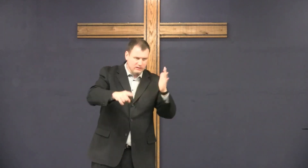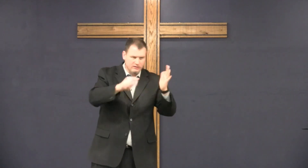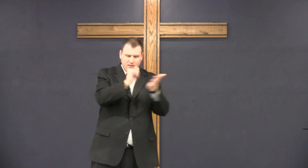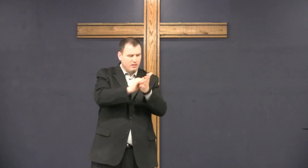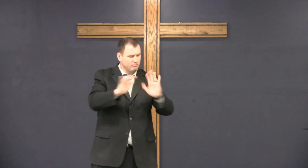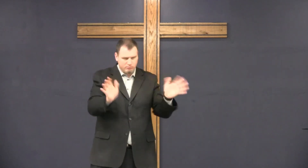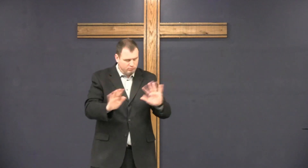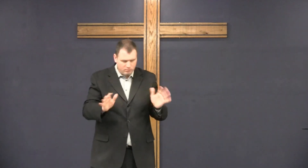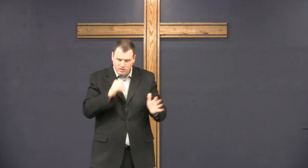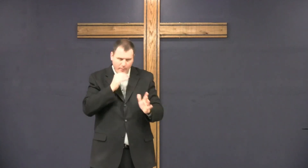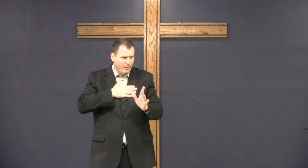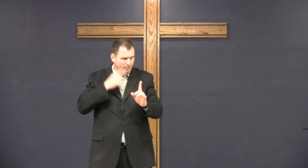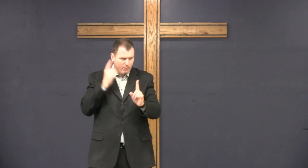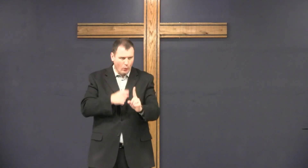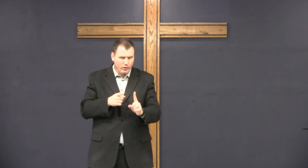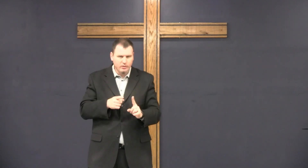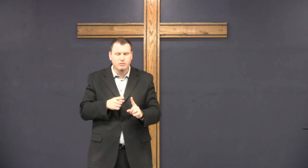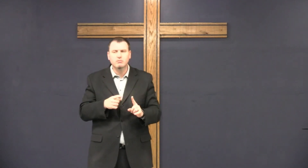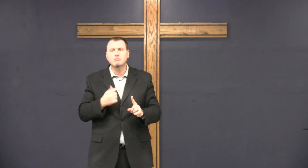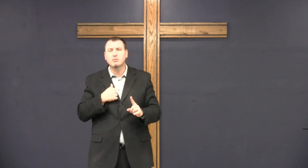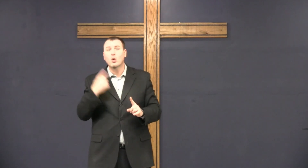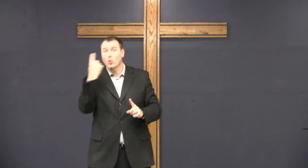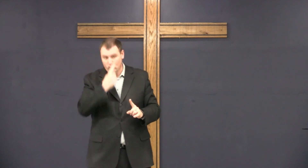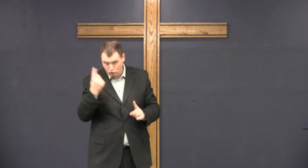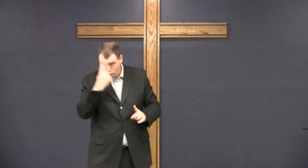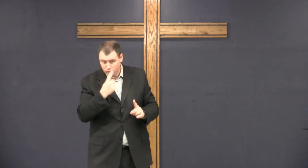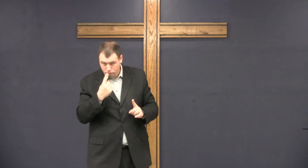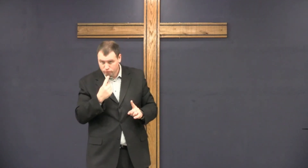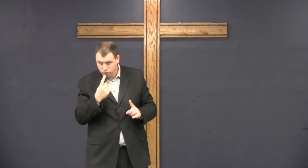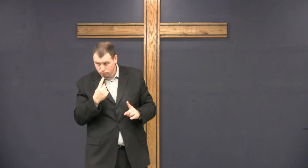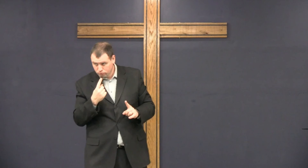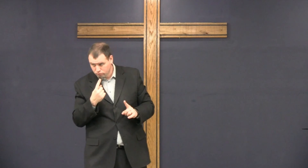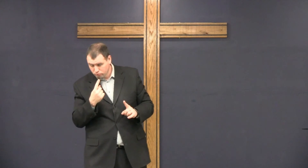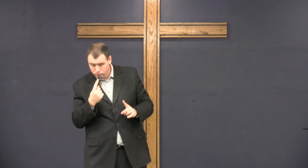not criticizing that or anything. It's not my